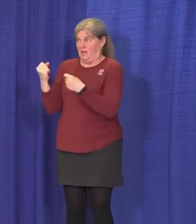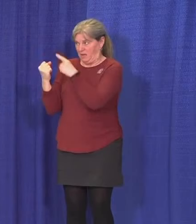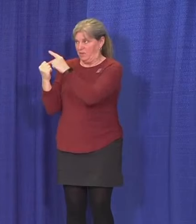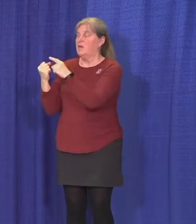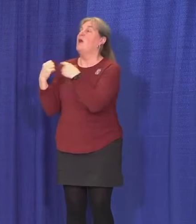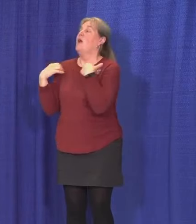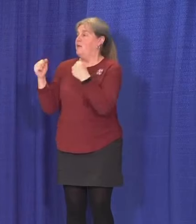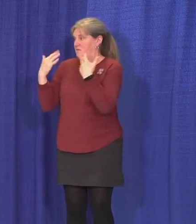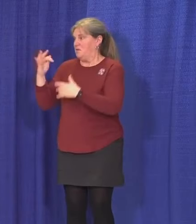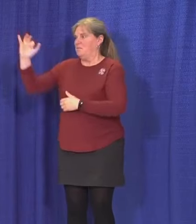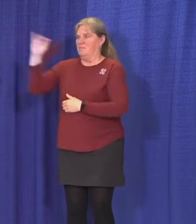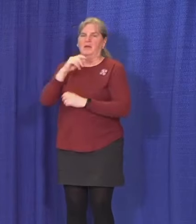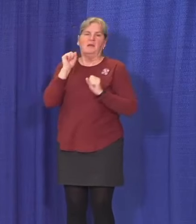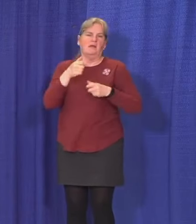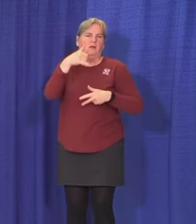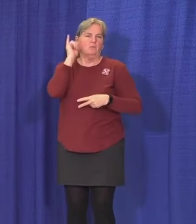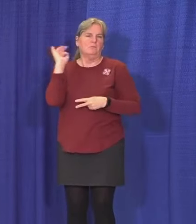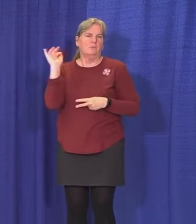they have recovered.